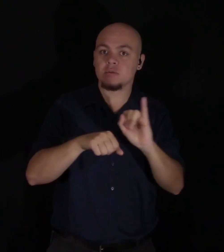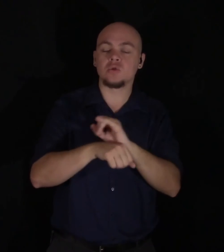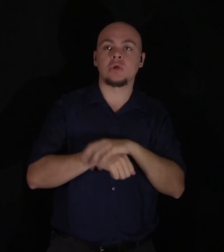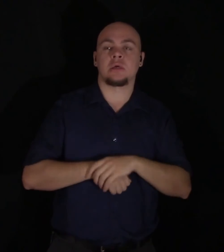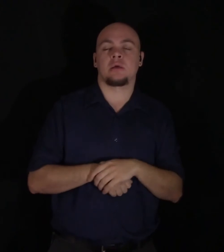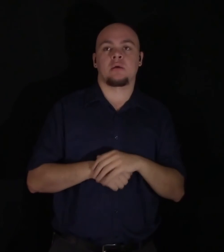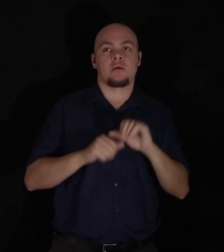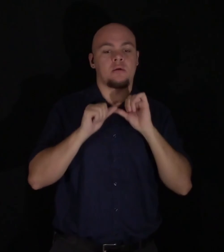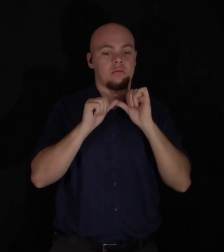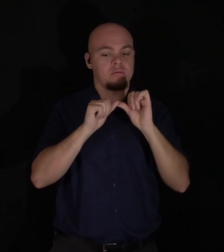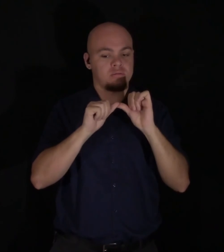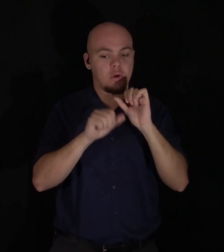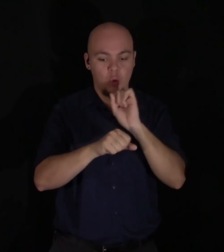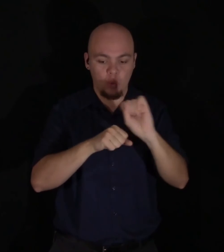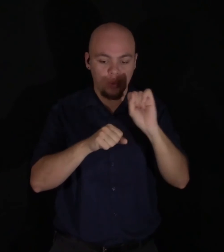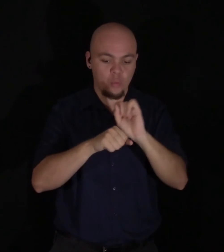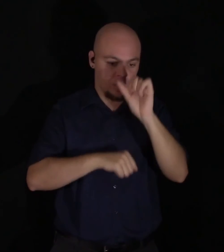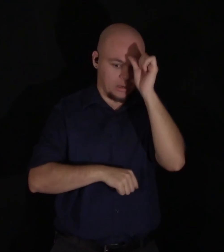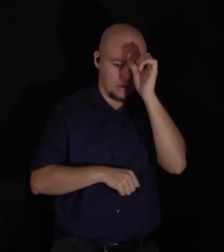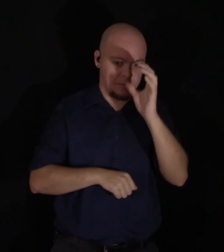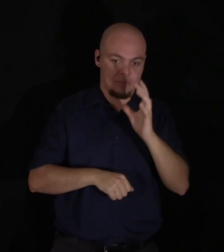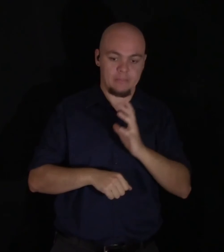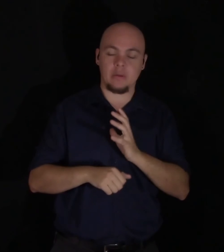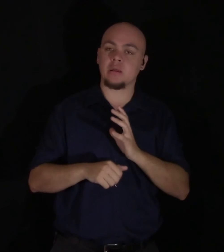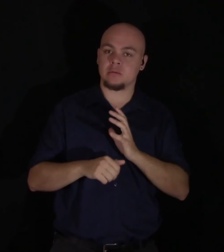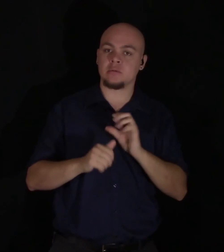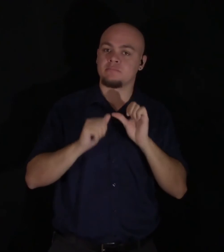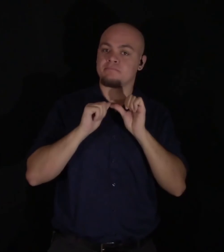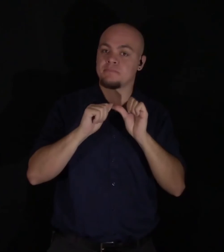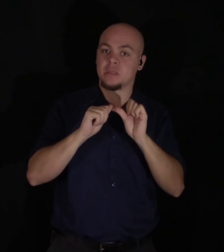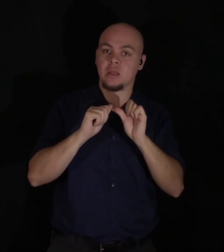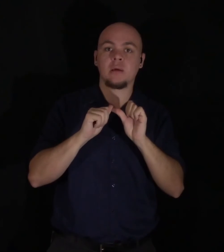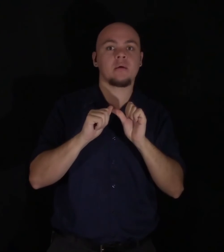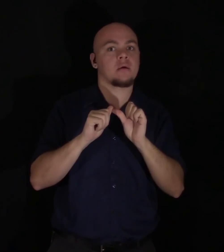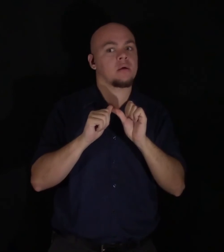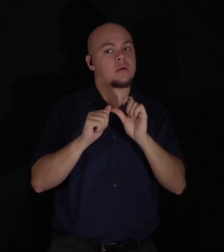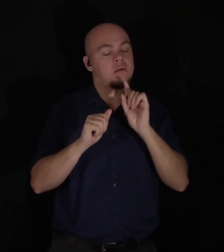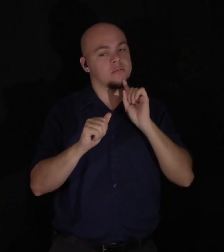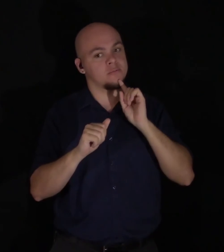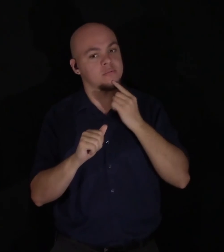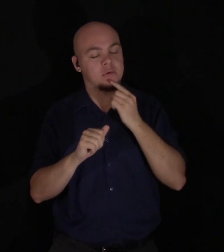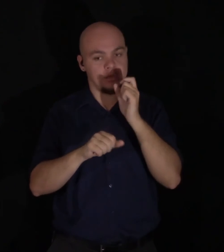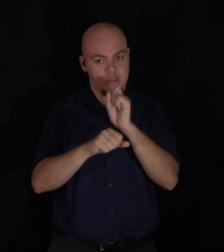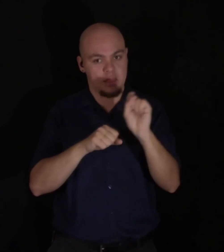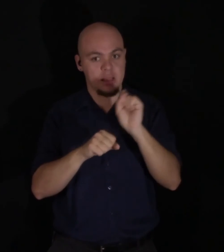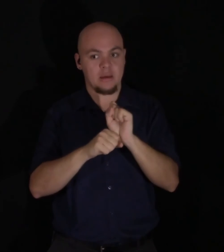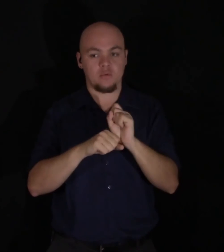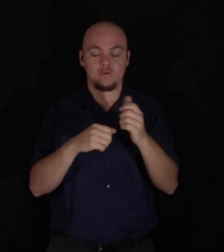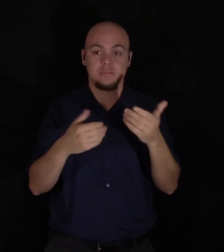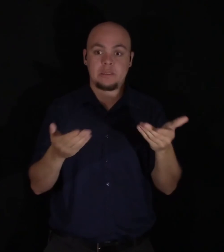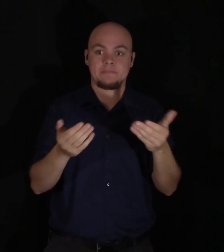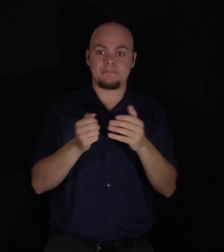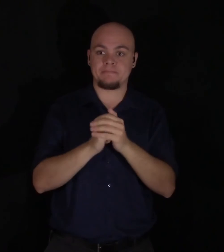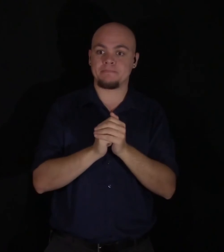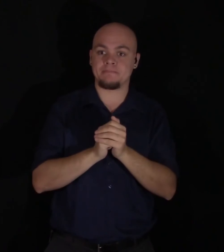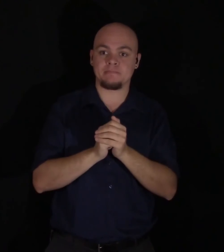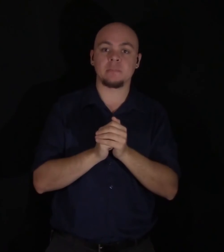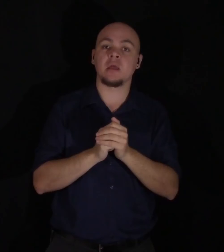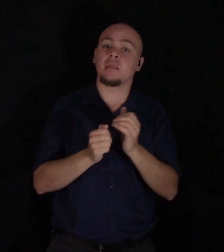a workman to execute with perseverance and labor, but besides this, there is a love for the